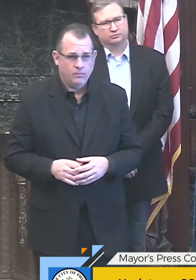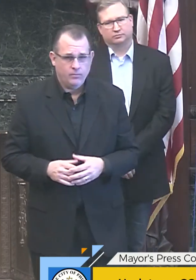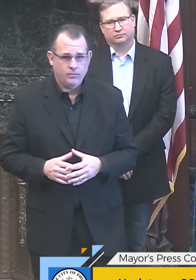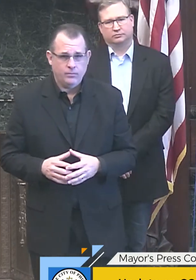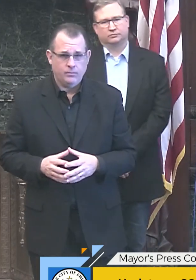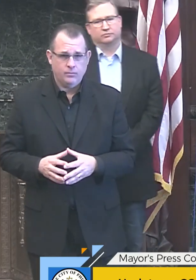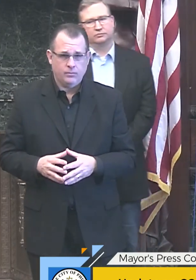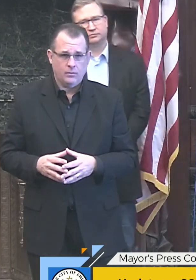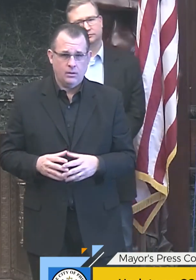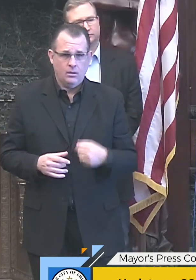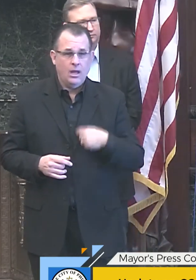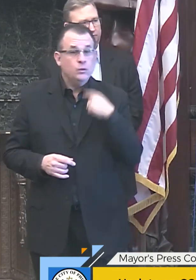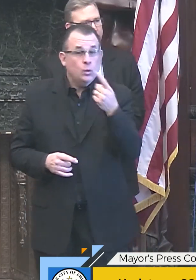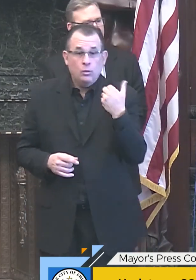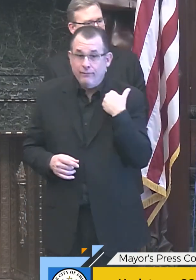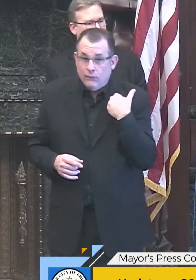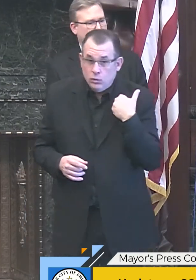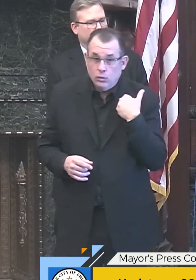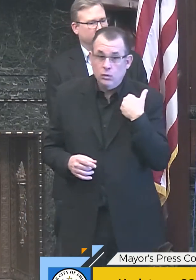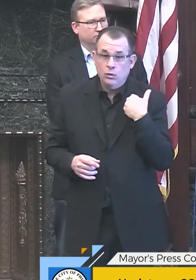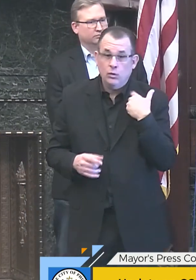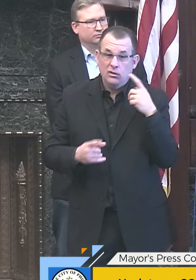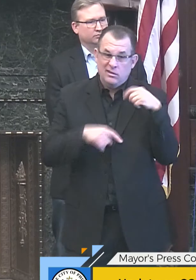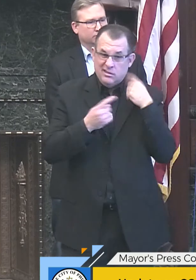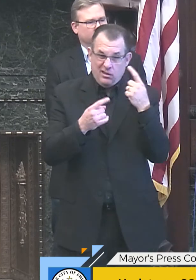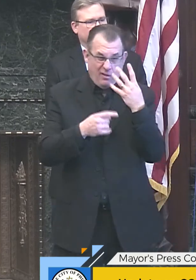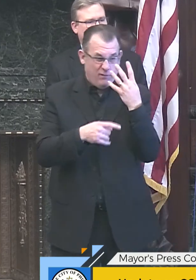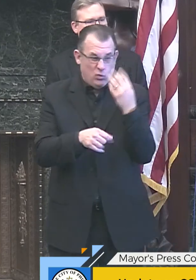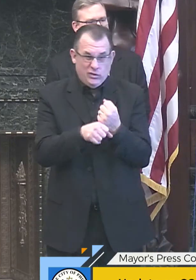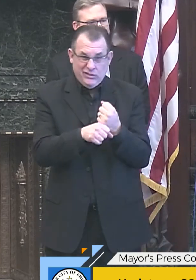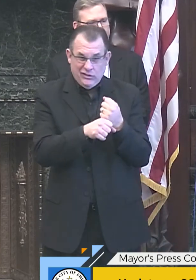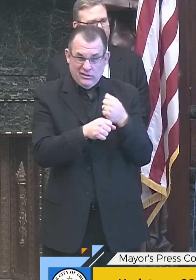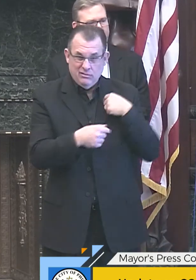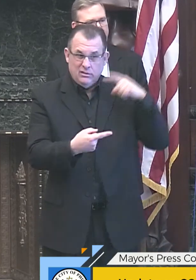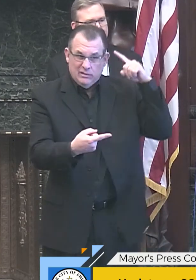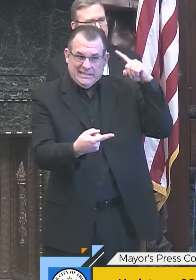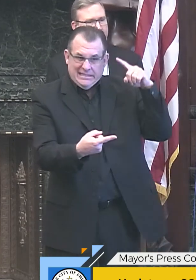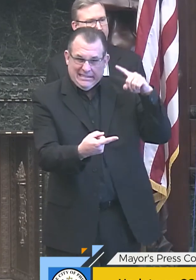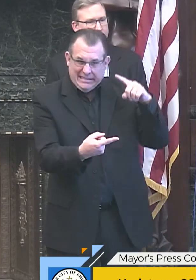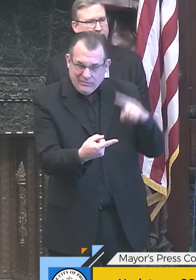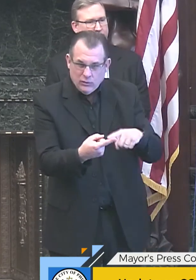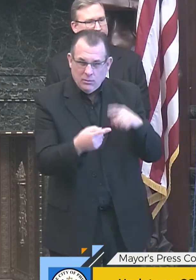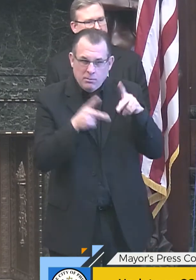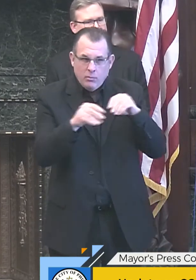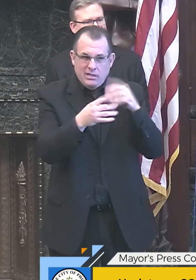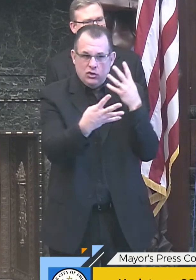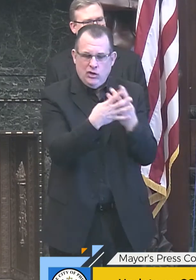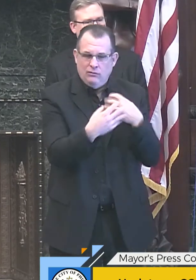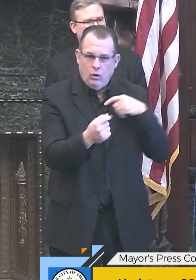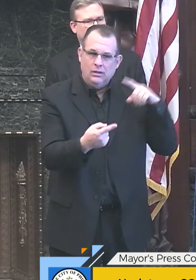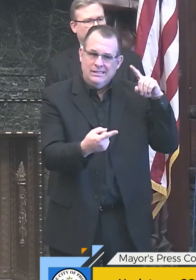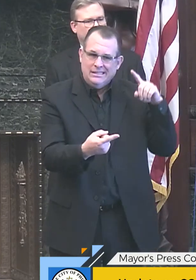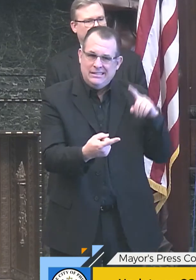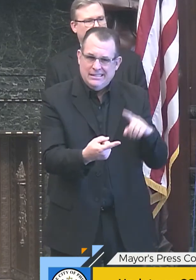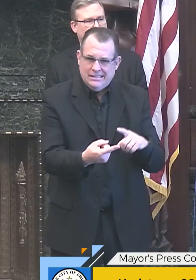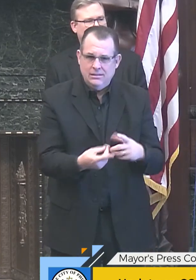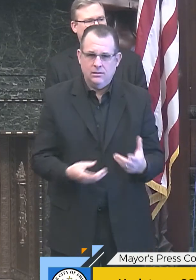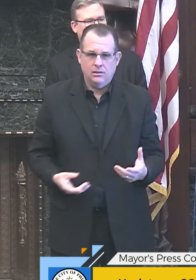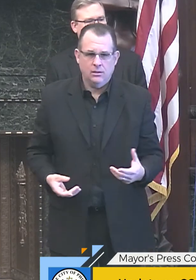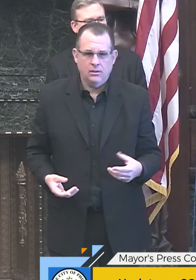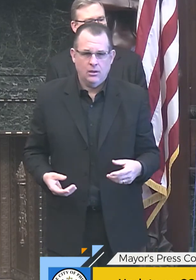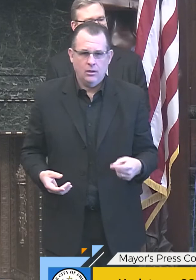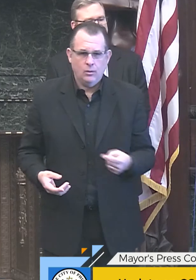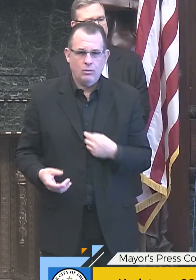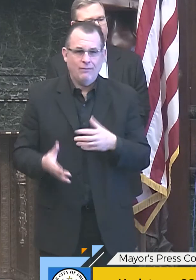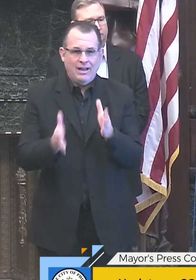As I've said before, over the last 4+ years, we have been reducing our jail population substantially. The only thing we've ever asked for